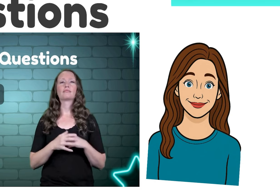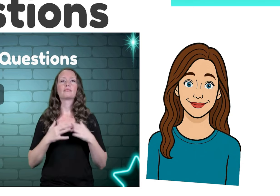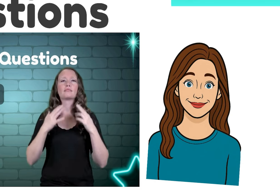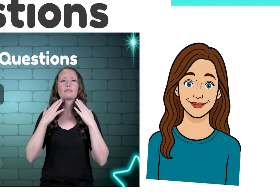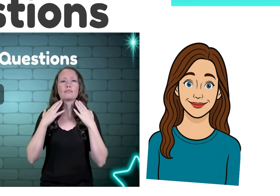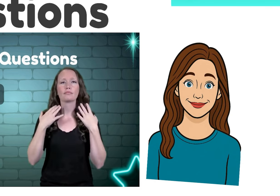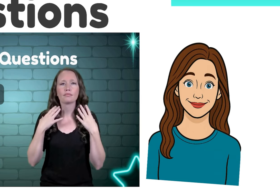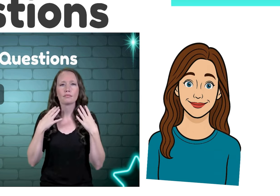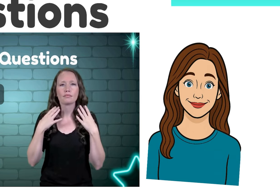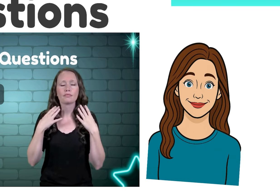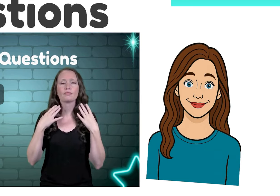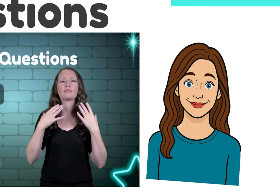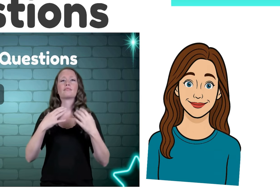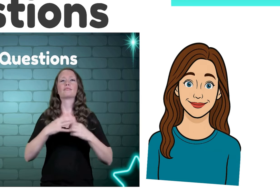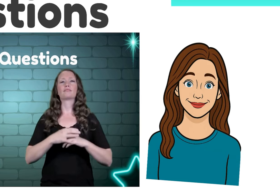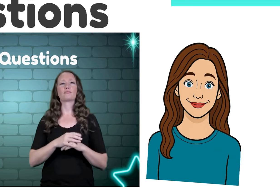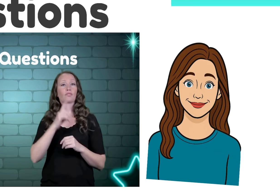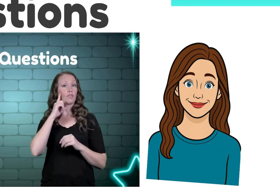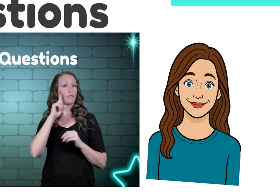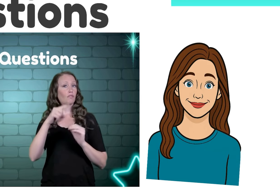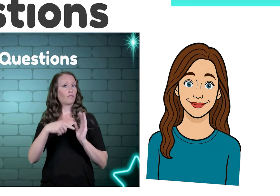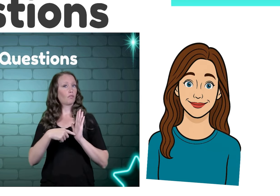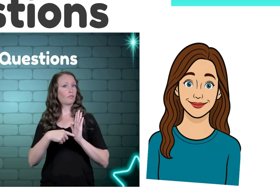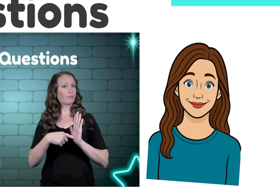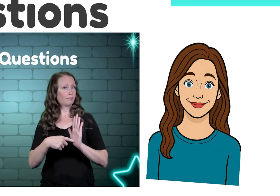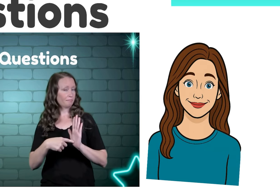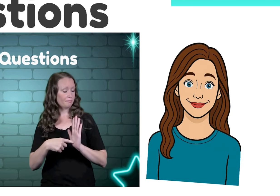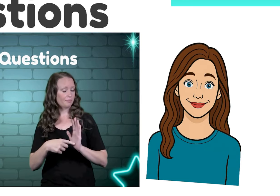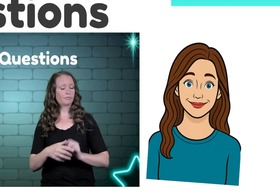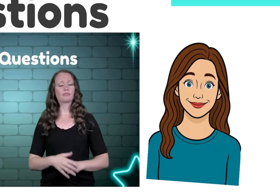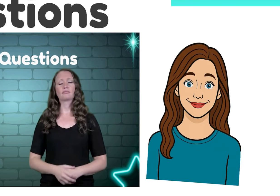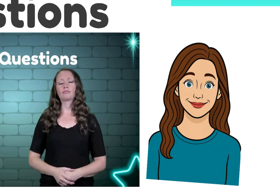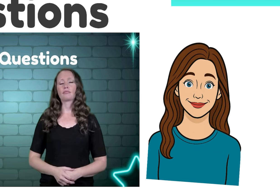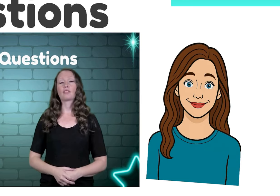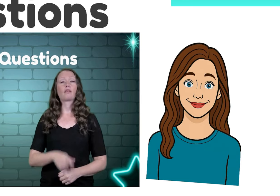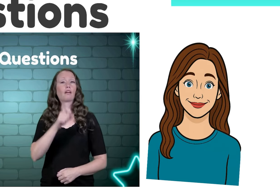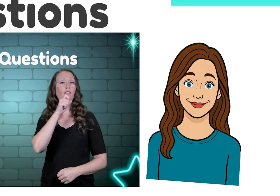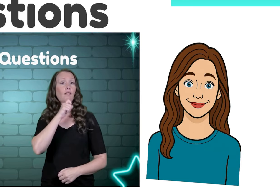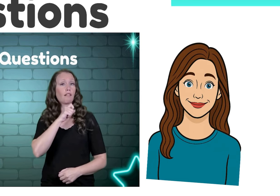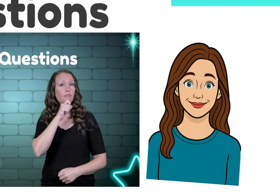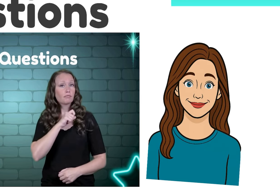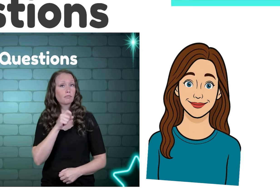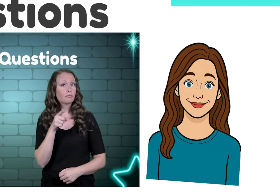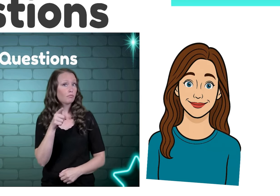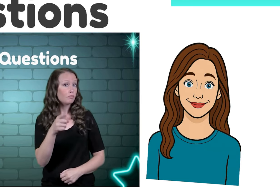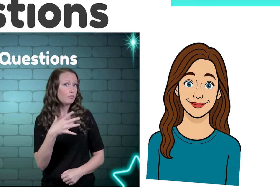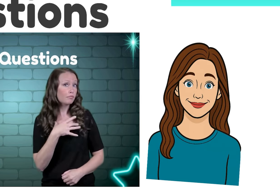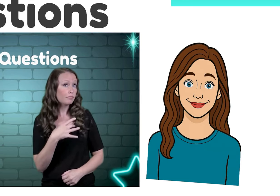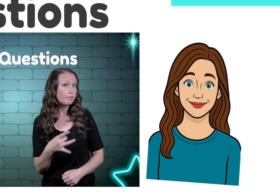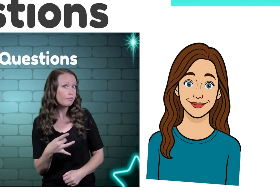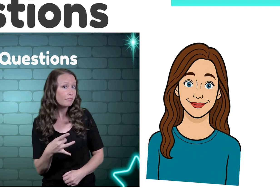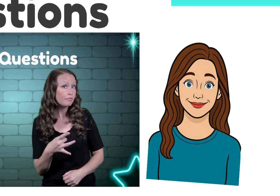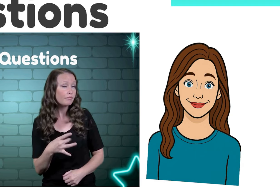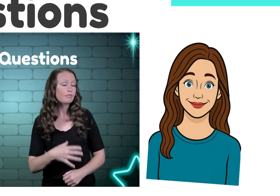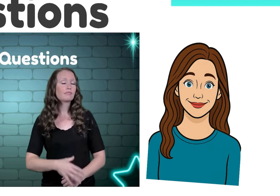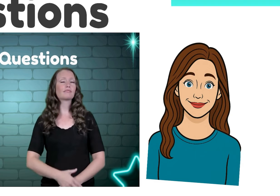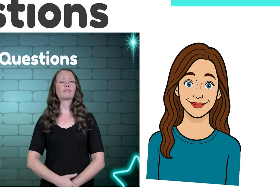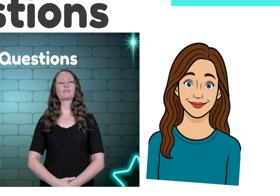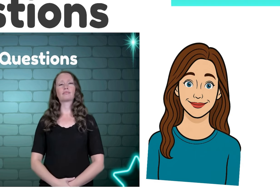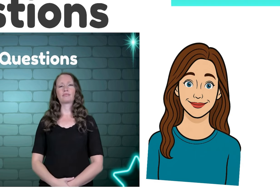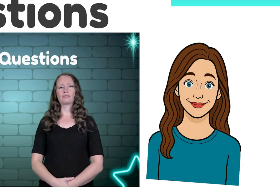widened, and leaning forward slightly. For example, ice cream, you